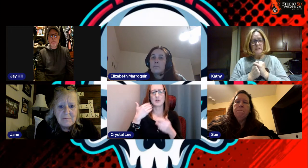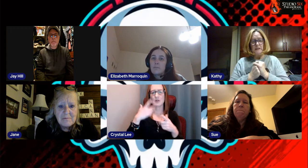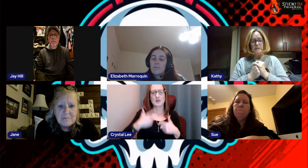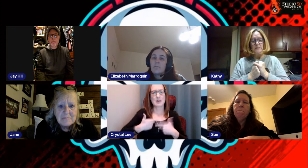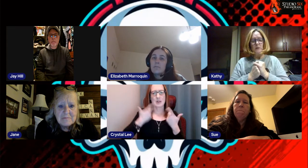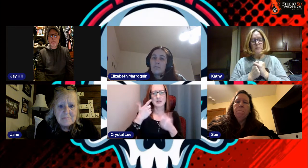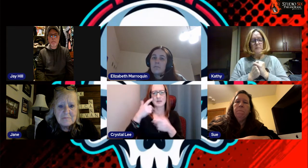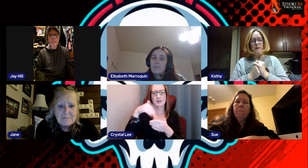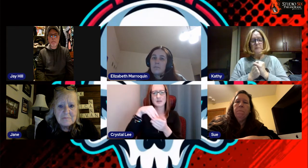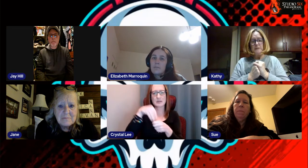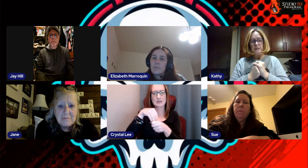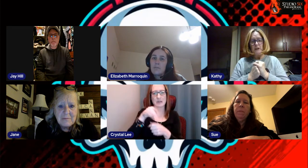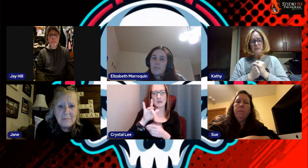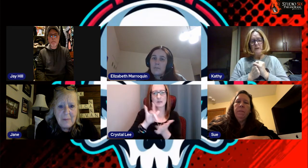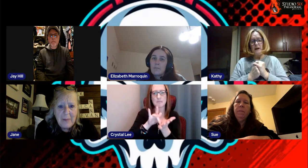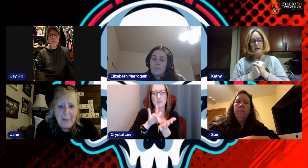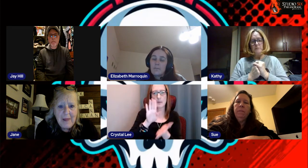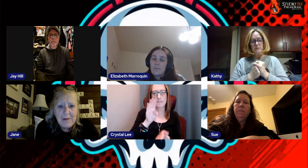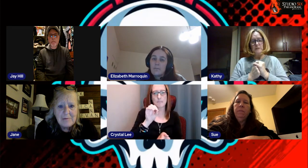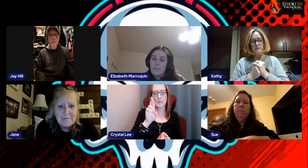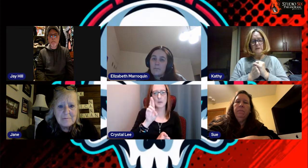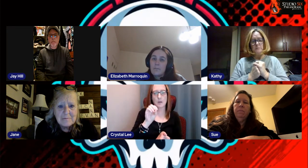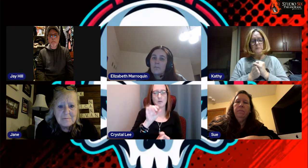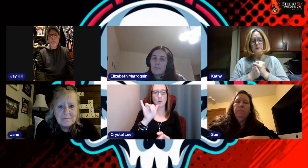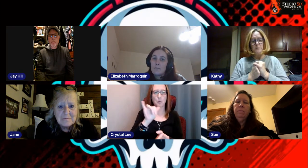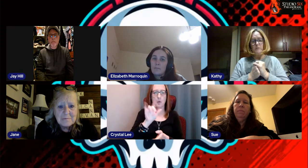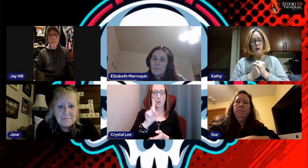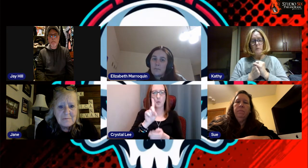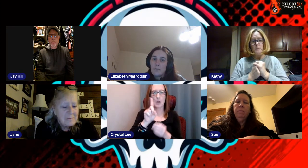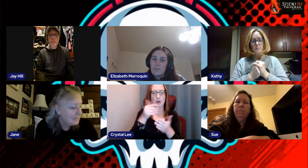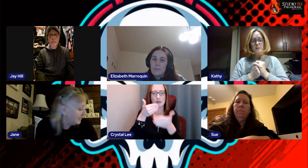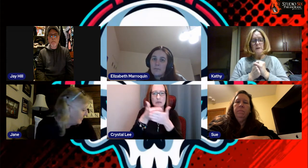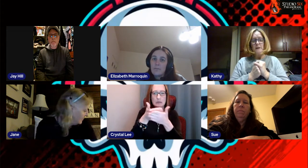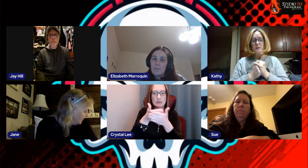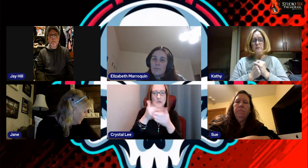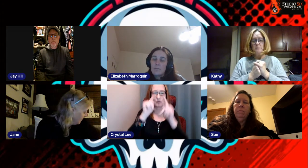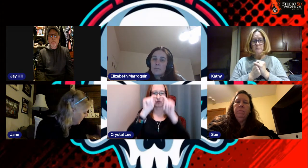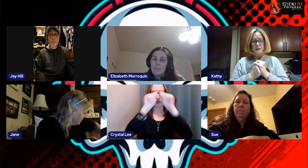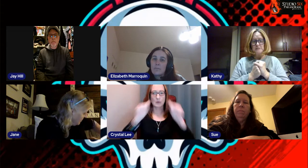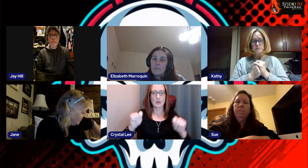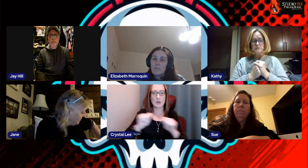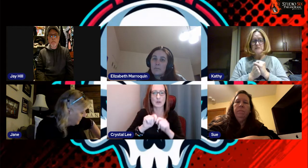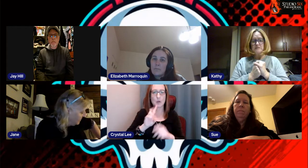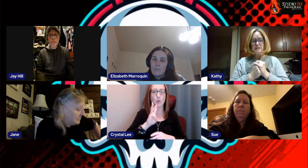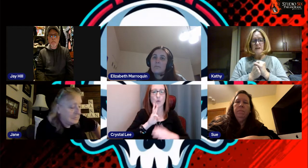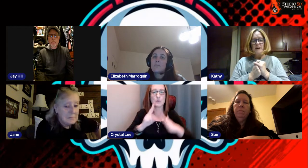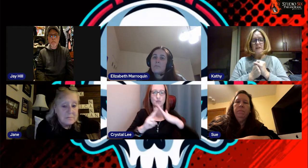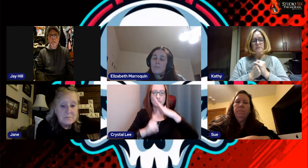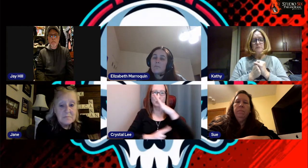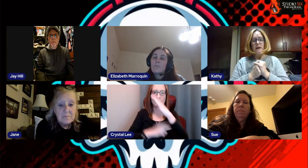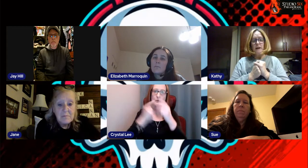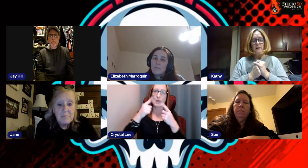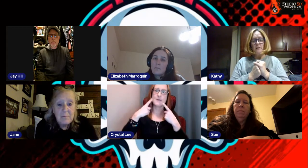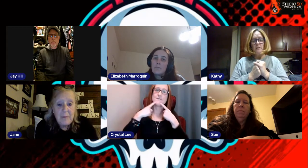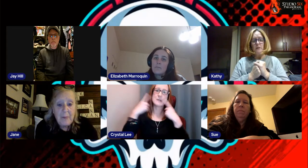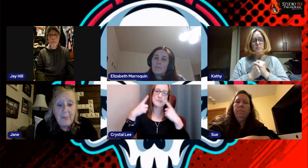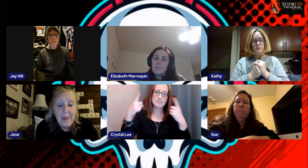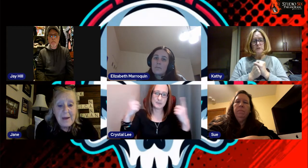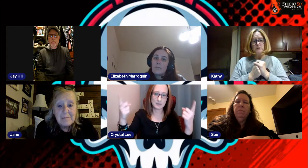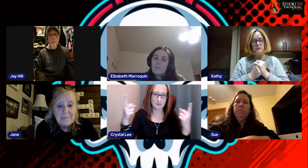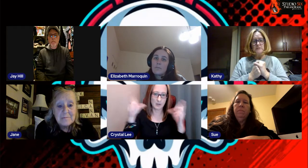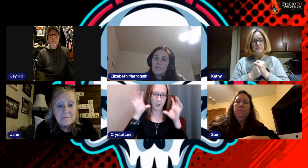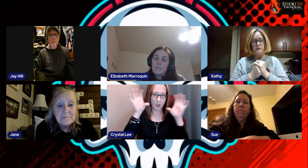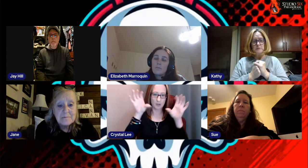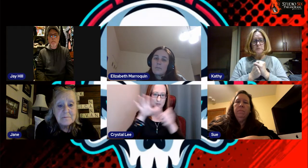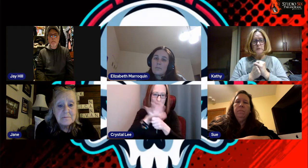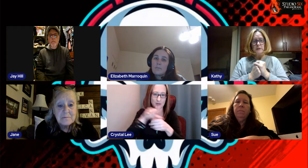teenage thing. So when I became a teenager, I was living in Middleborough in Massachusetts. And the Triangle